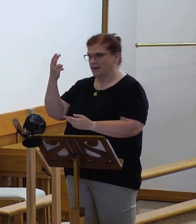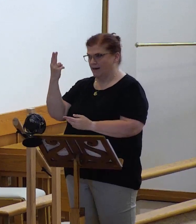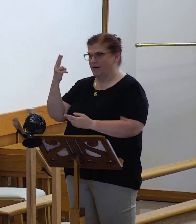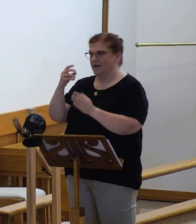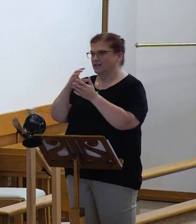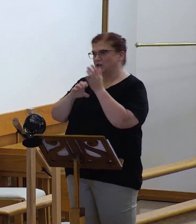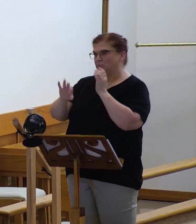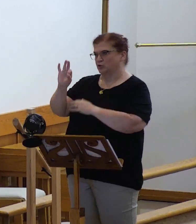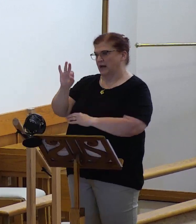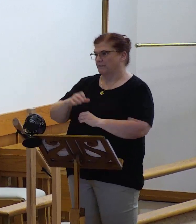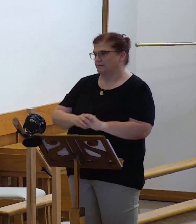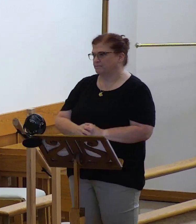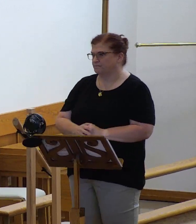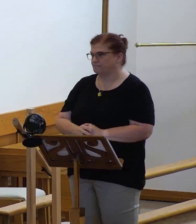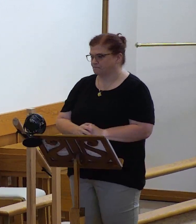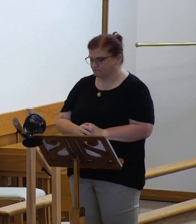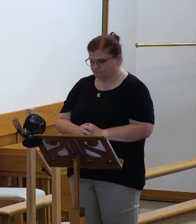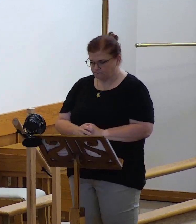chapter 9.